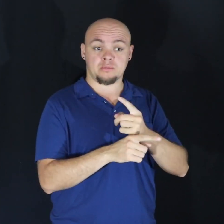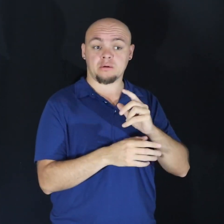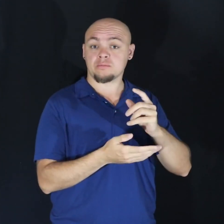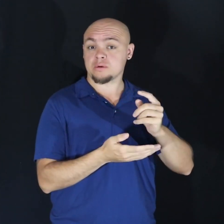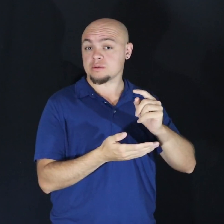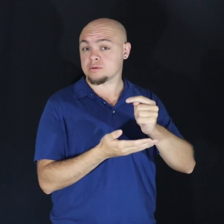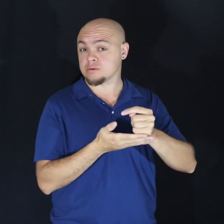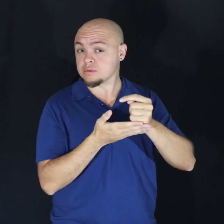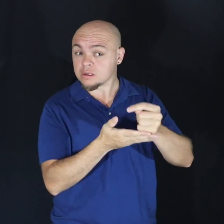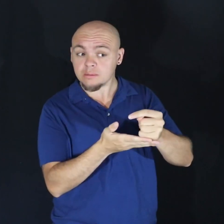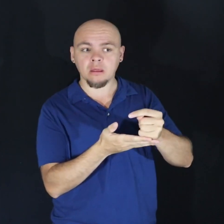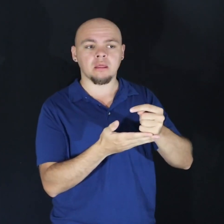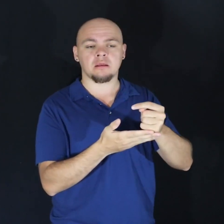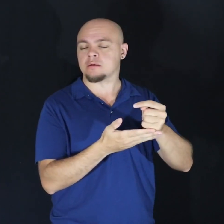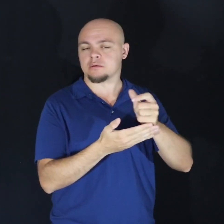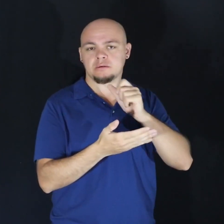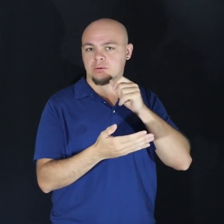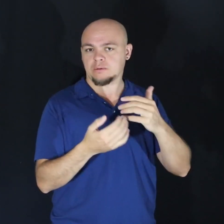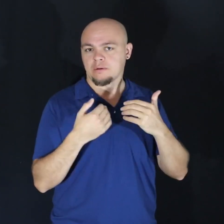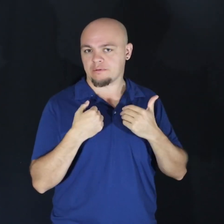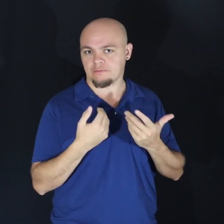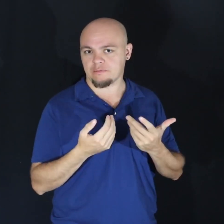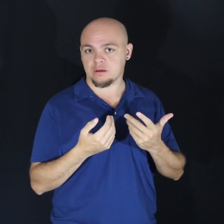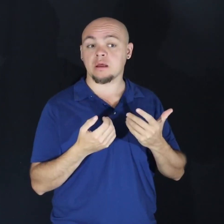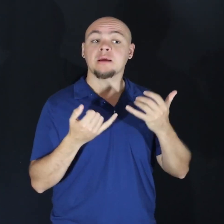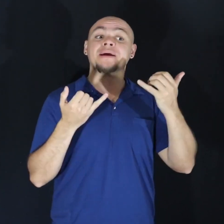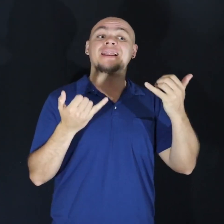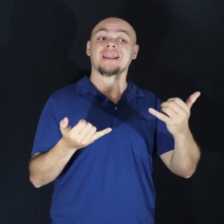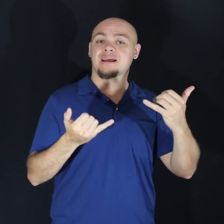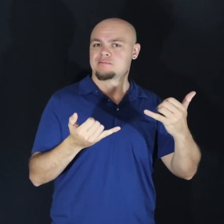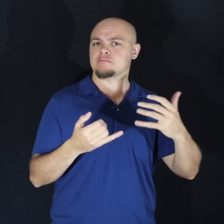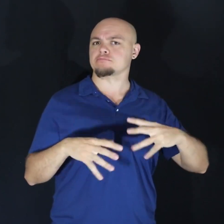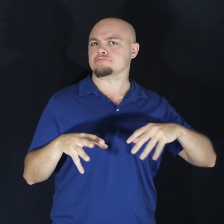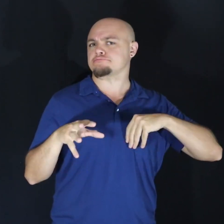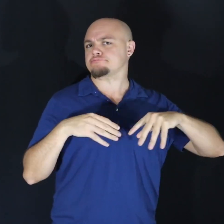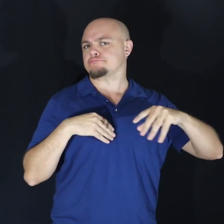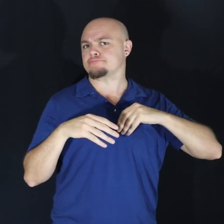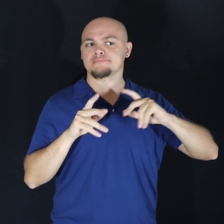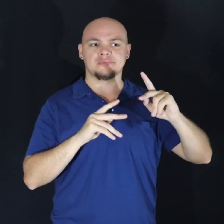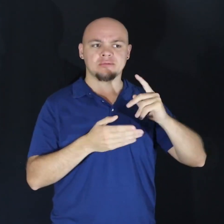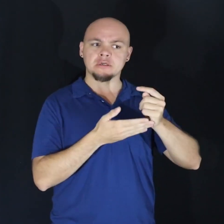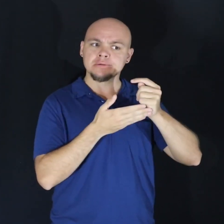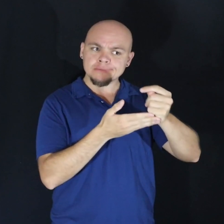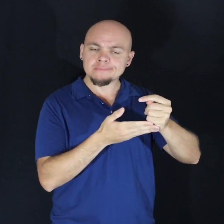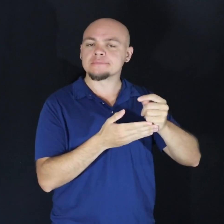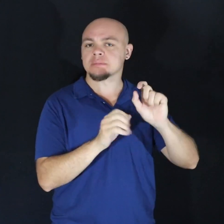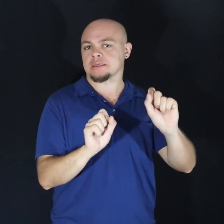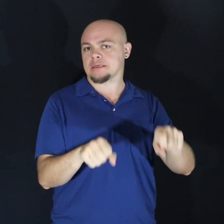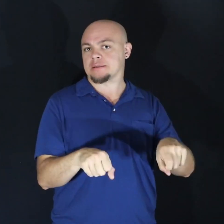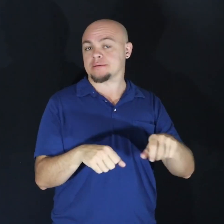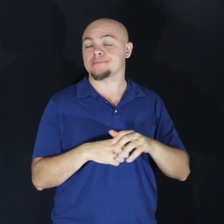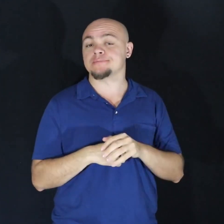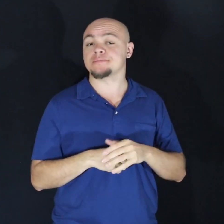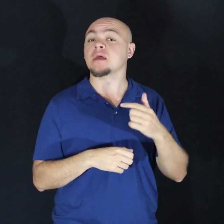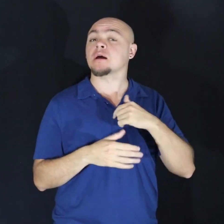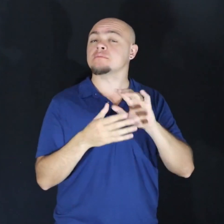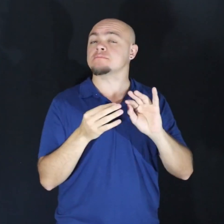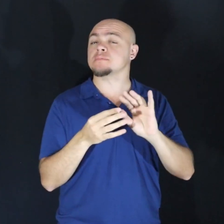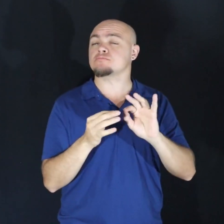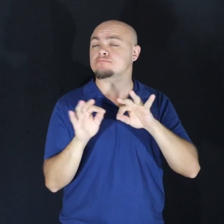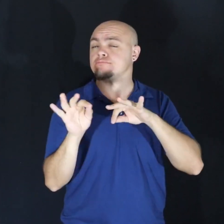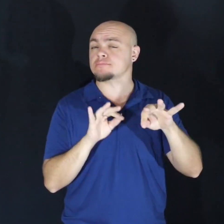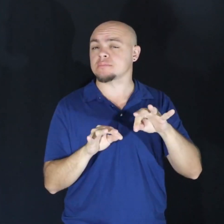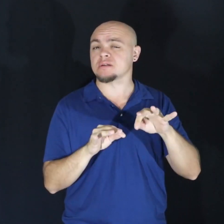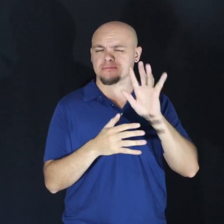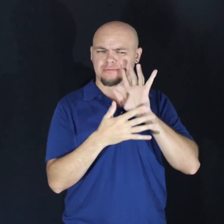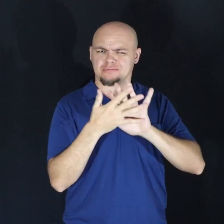need. Now, thankfully, mental illnesses are widely accepted and people can get the treatment they need. As I mentioned before, I've been confused on